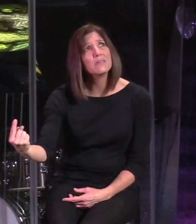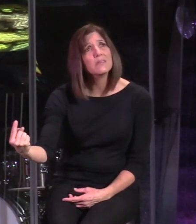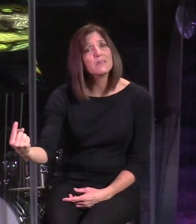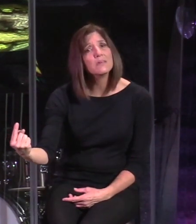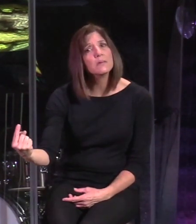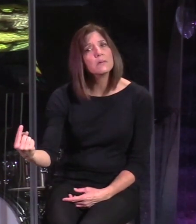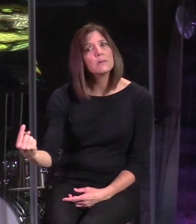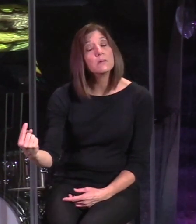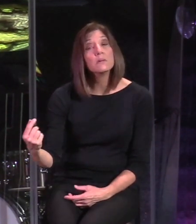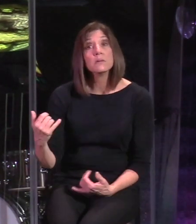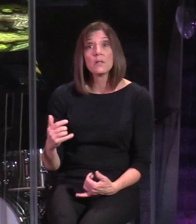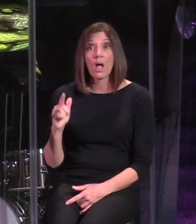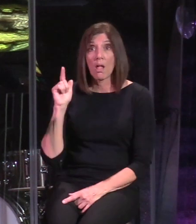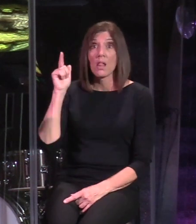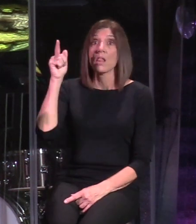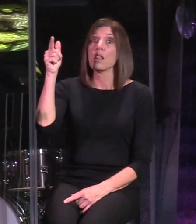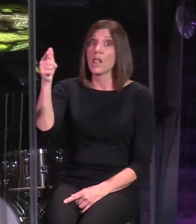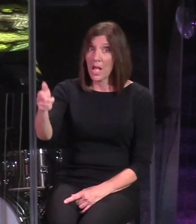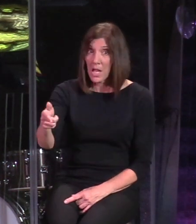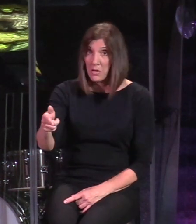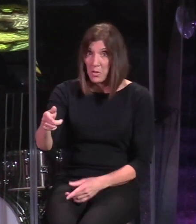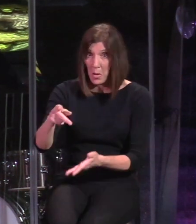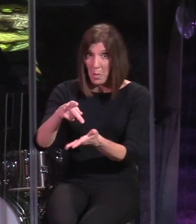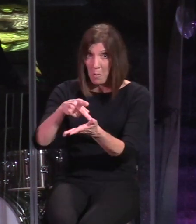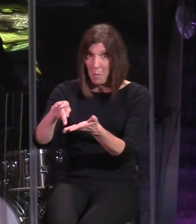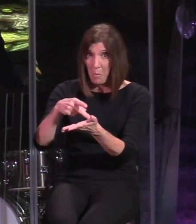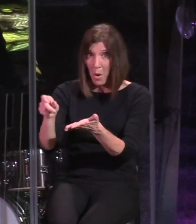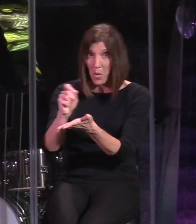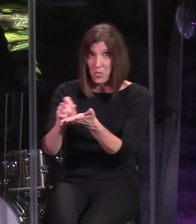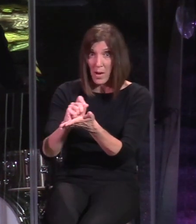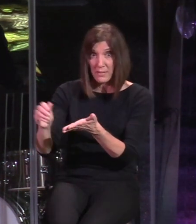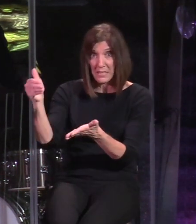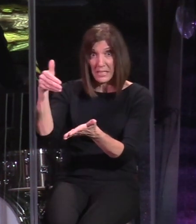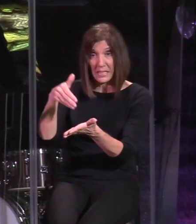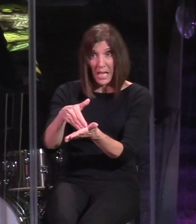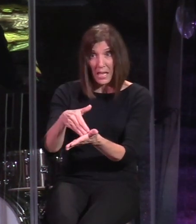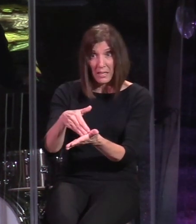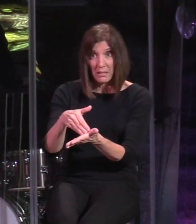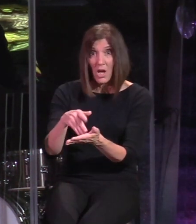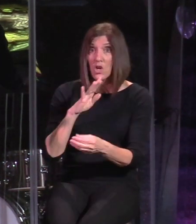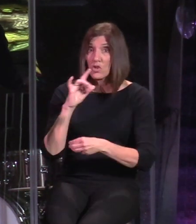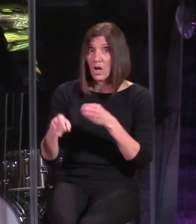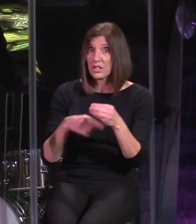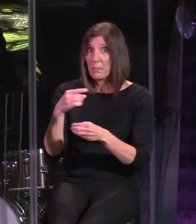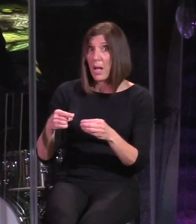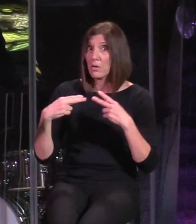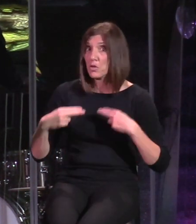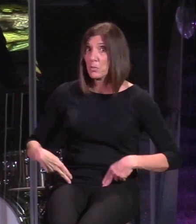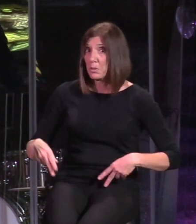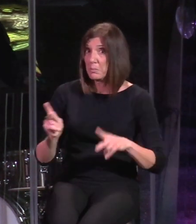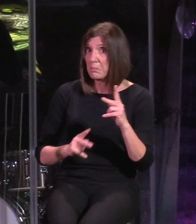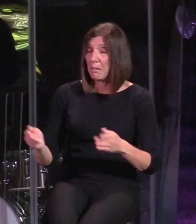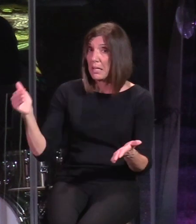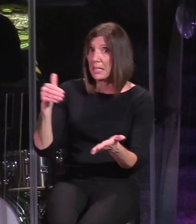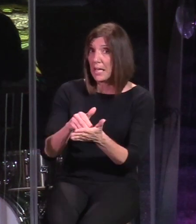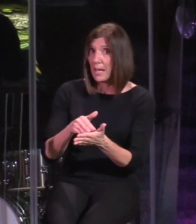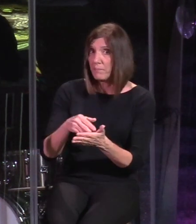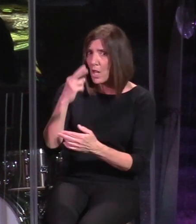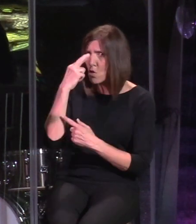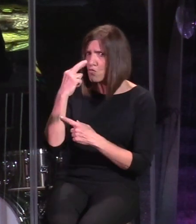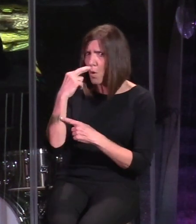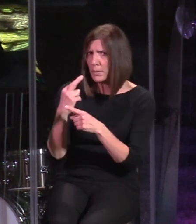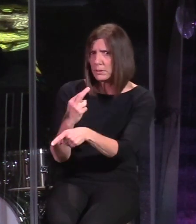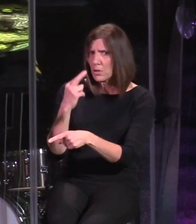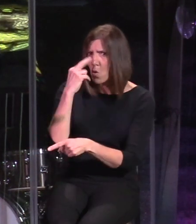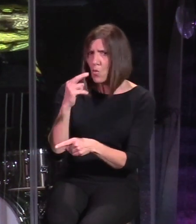Now, later in the New Testament, the Apostle Paul repeats that same indictment of humanity in his letter to the Romans. He wants the Romans